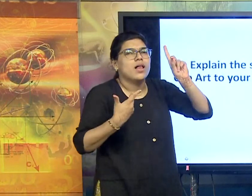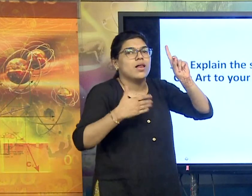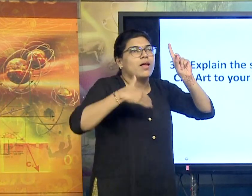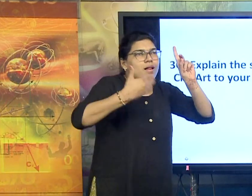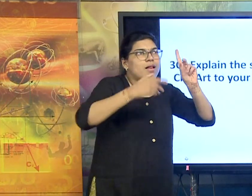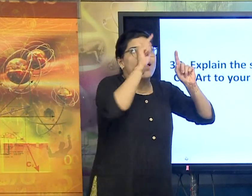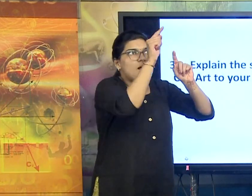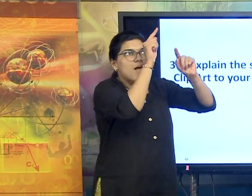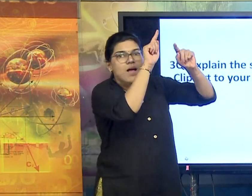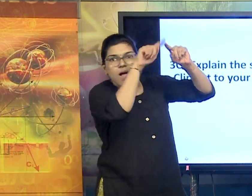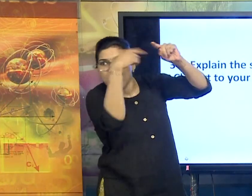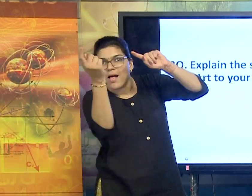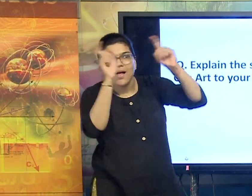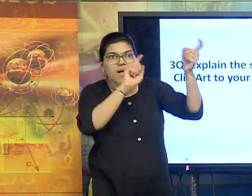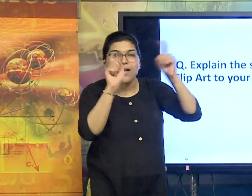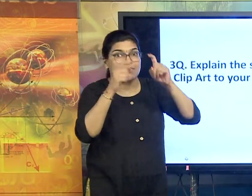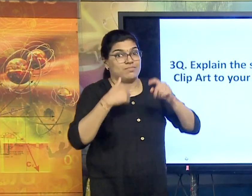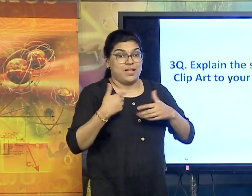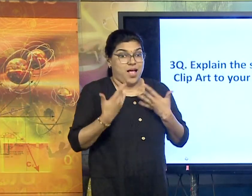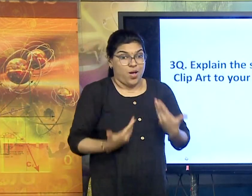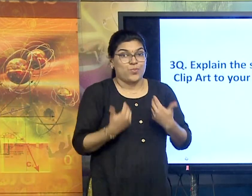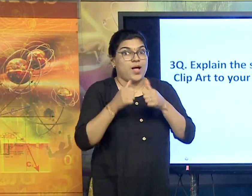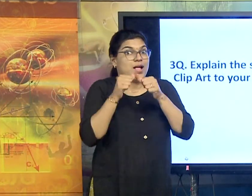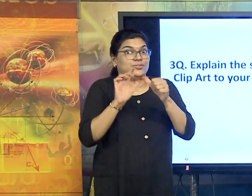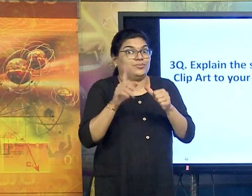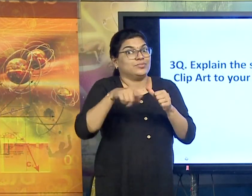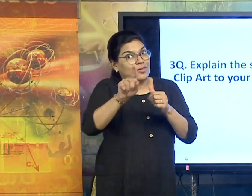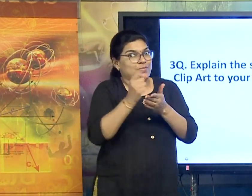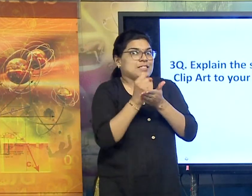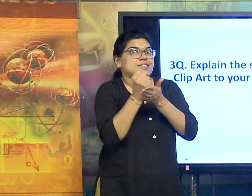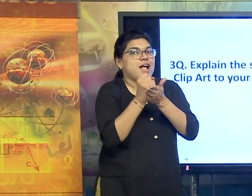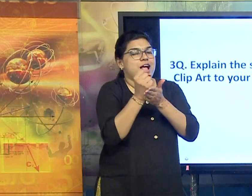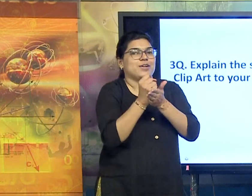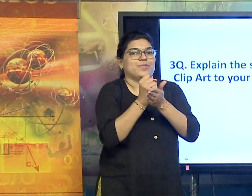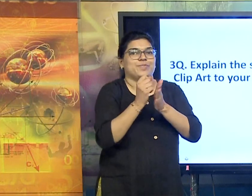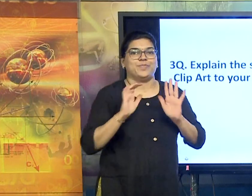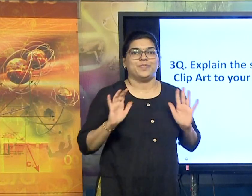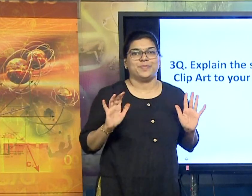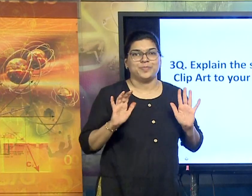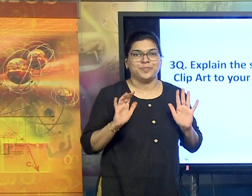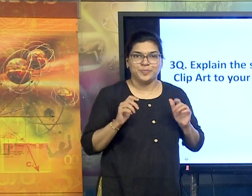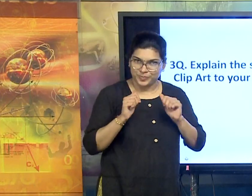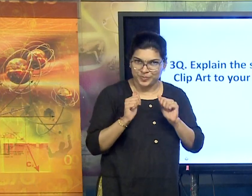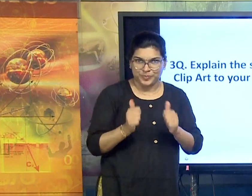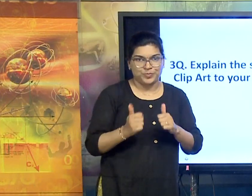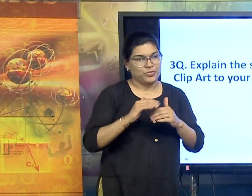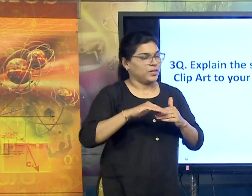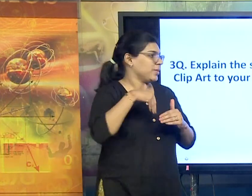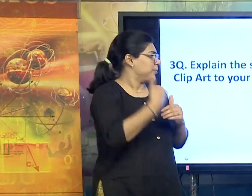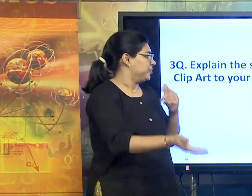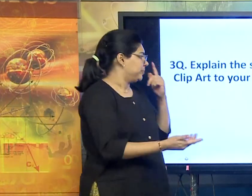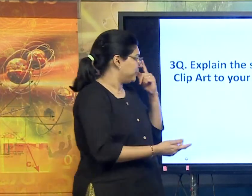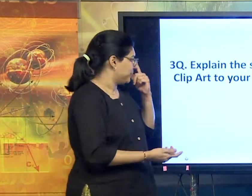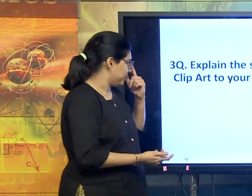Then how you proceed. So all those steps I am not going to tell you. You have to try to write